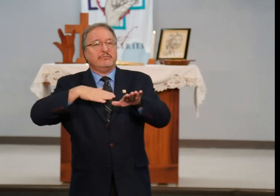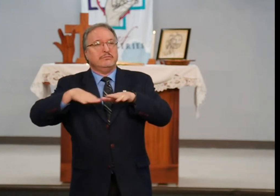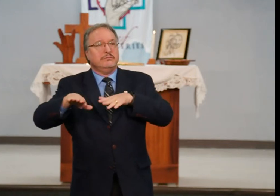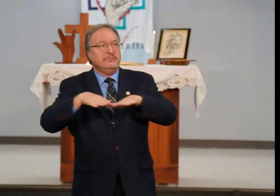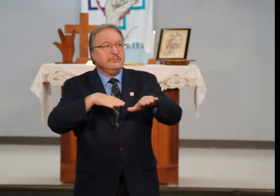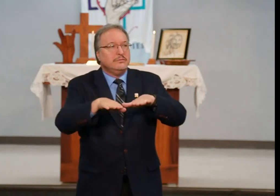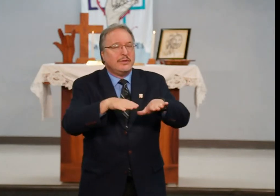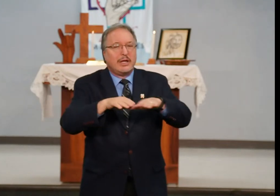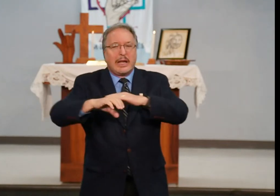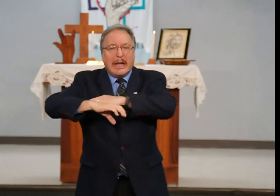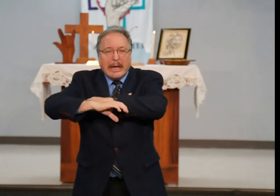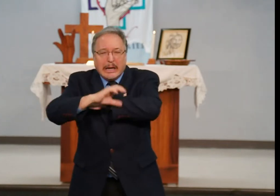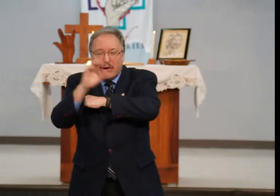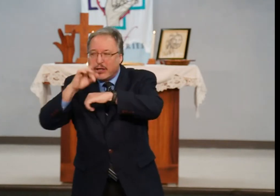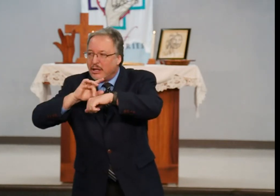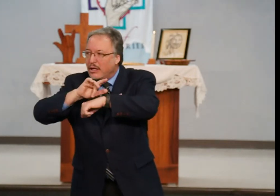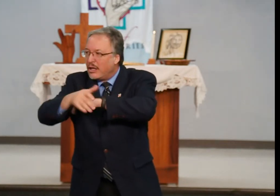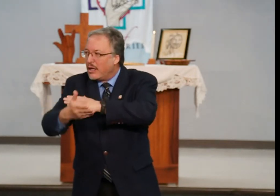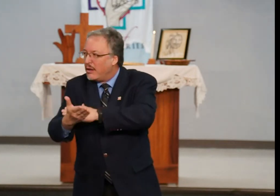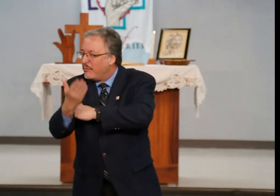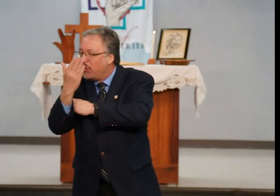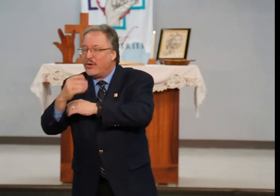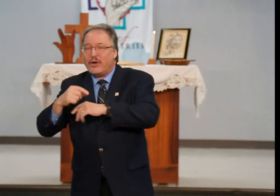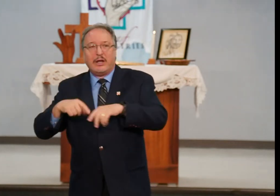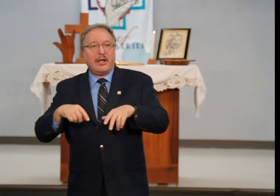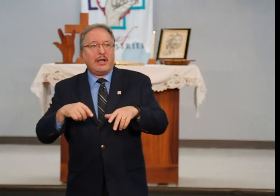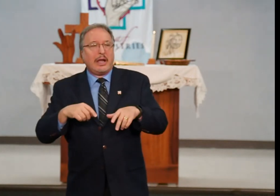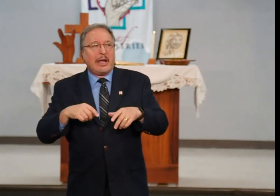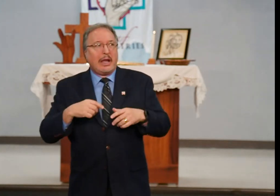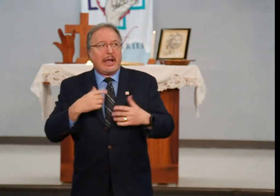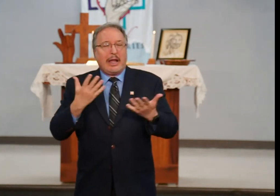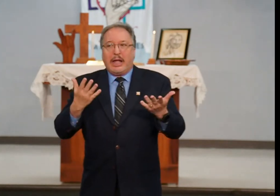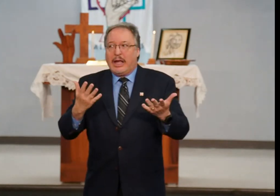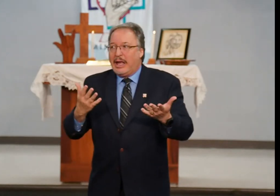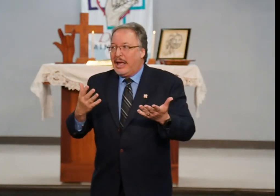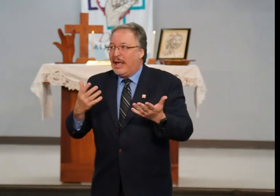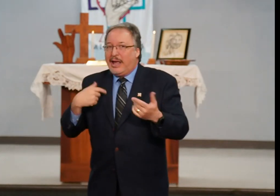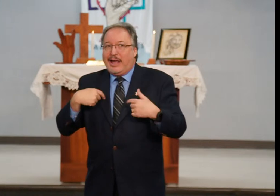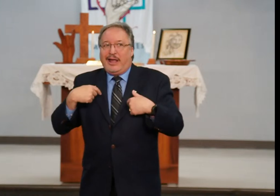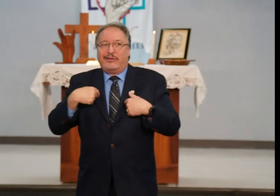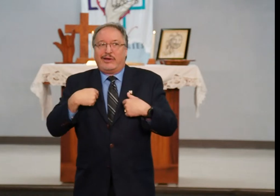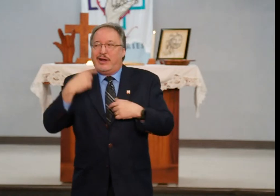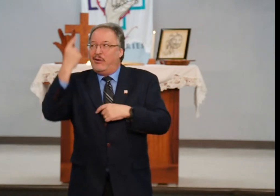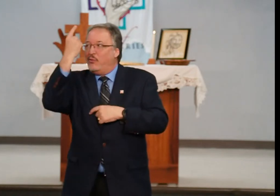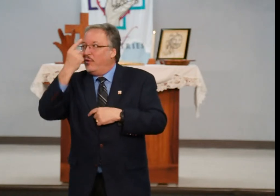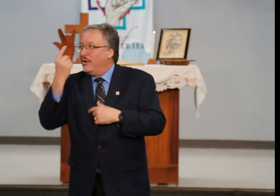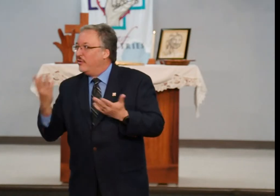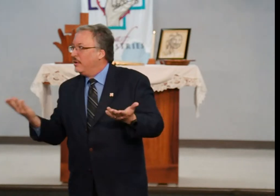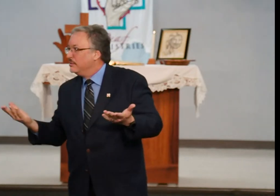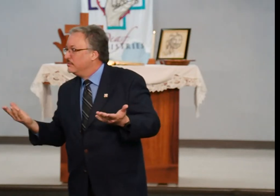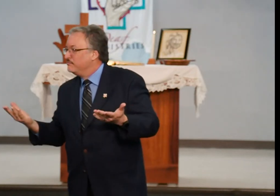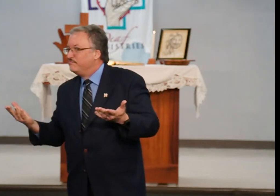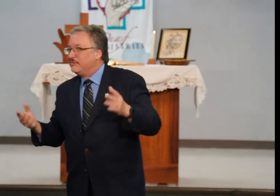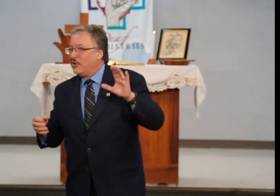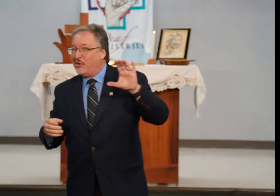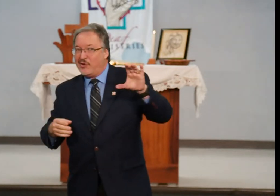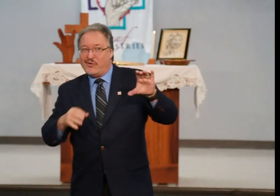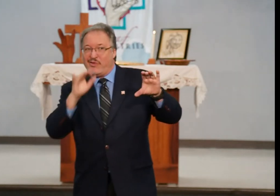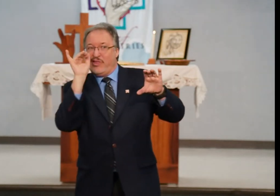But we do see that the 3 women got there before the sun had risen and